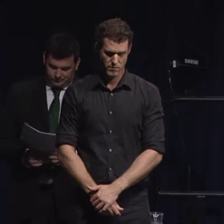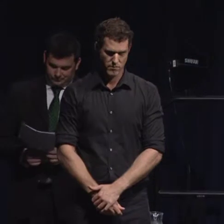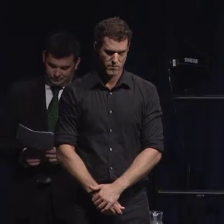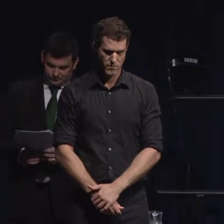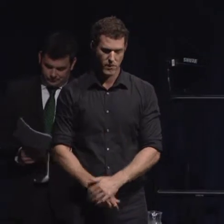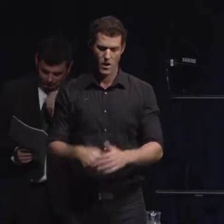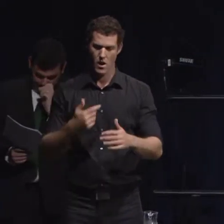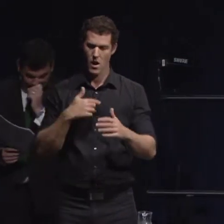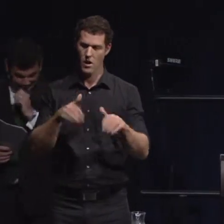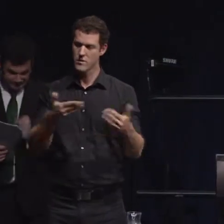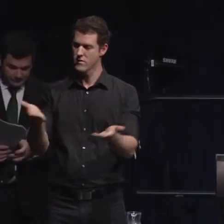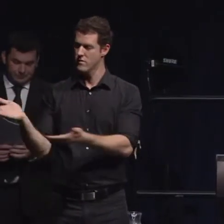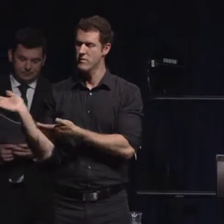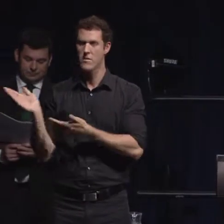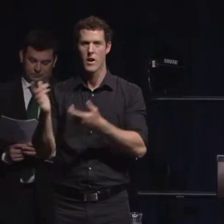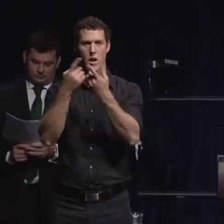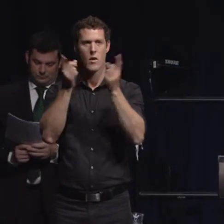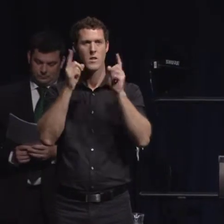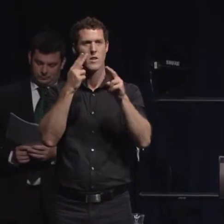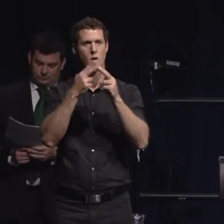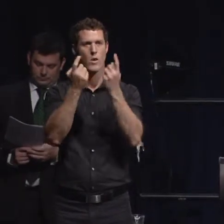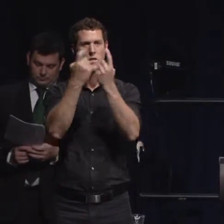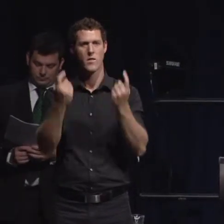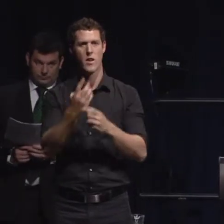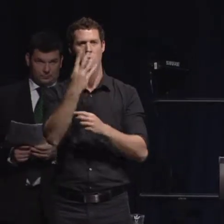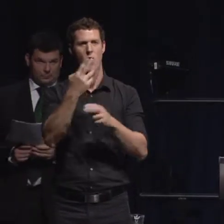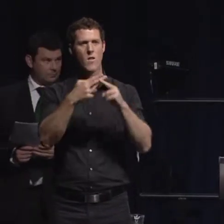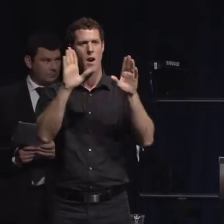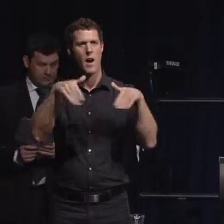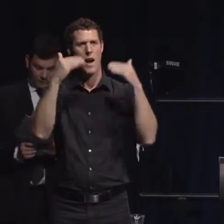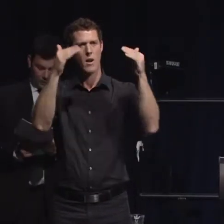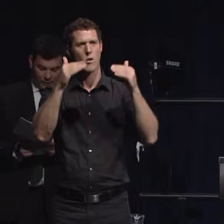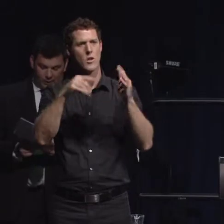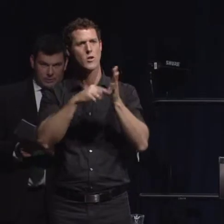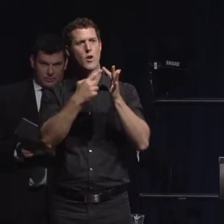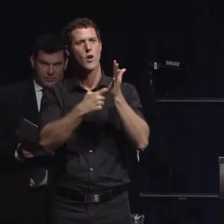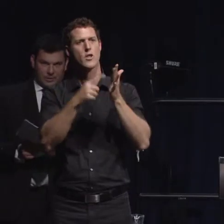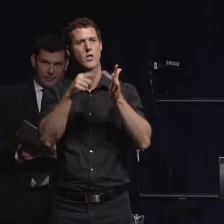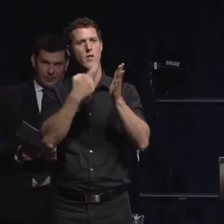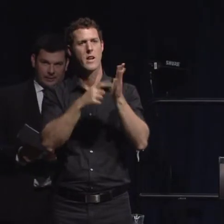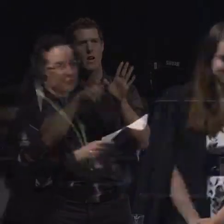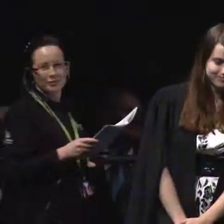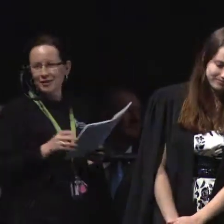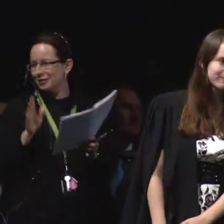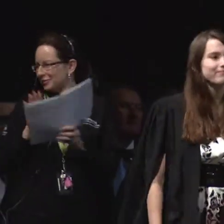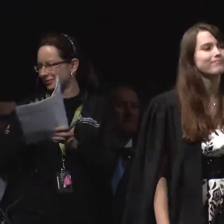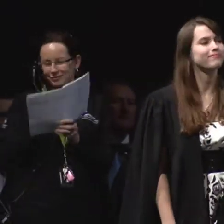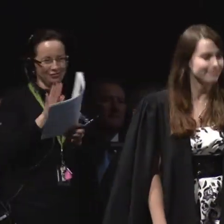I present to you the graduates for the Certificate 4 in Adult Tertiary Preparation. Jessica